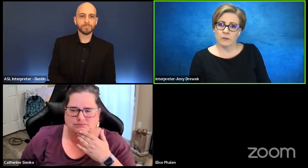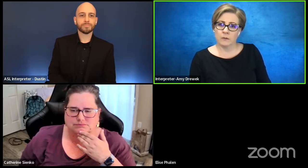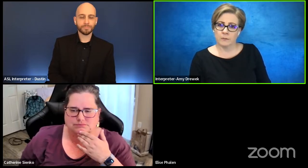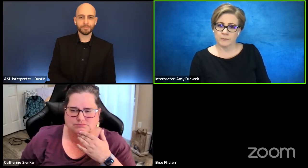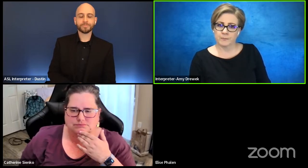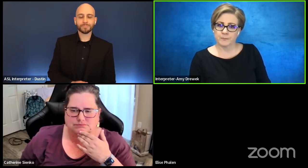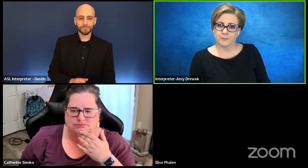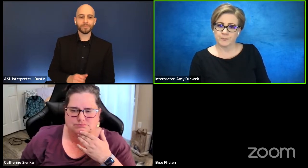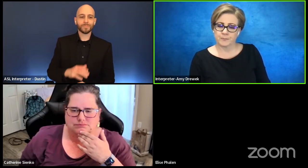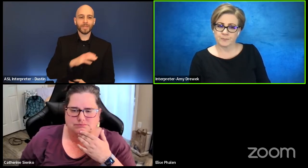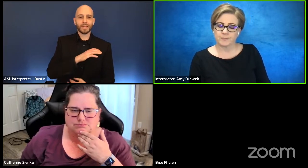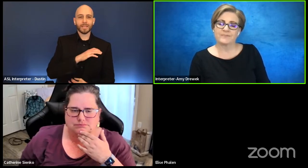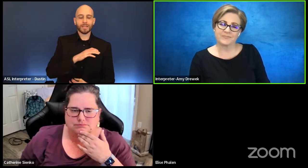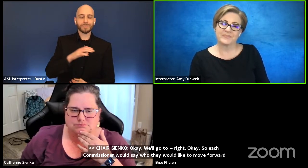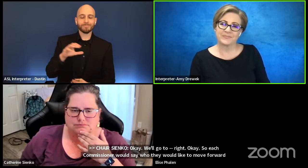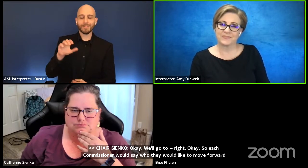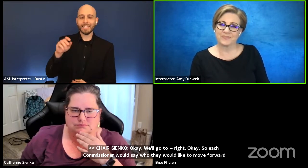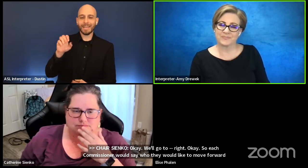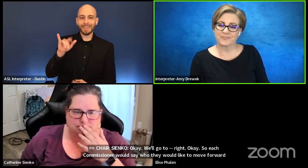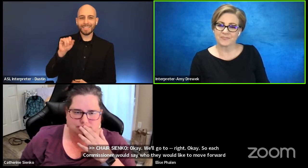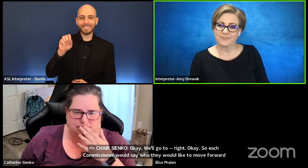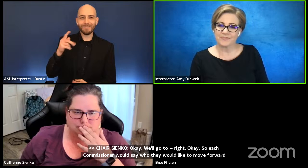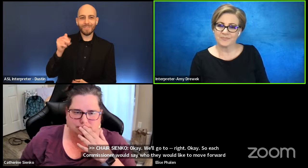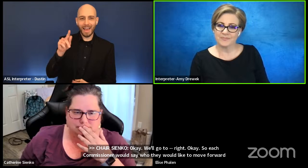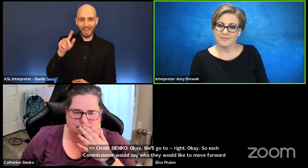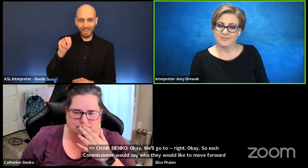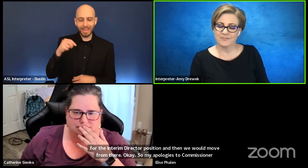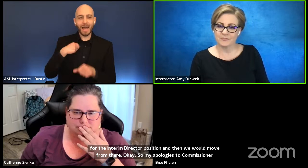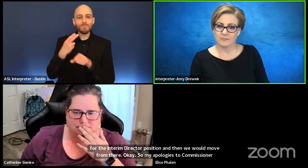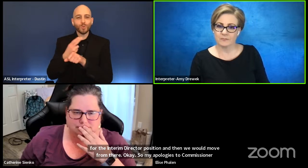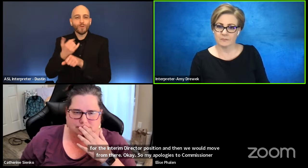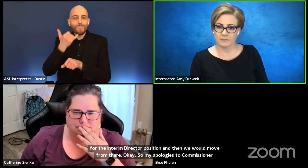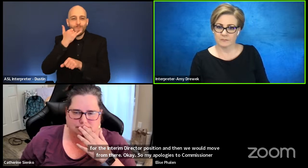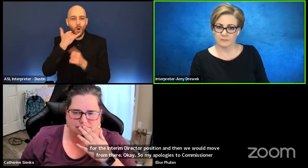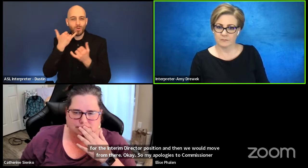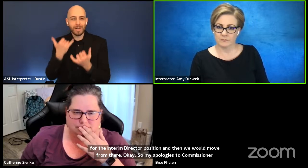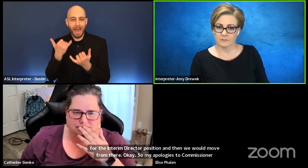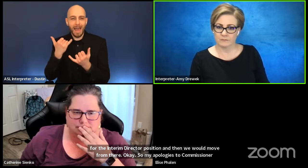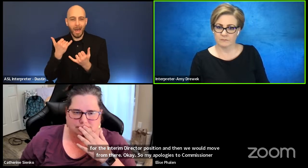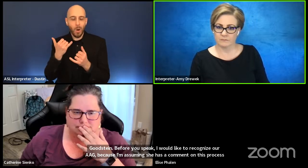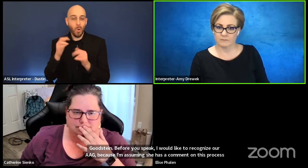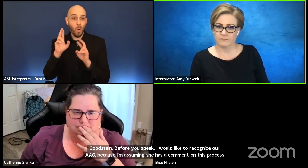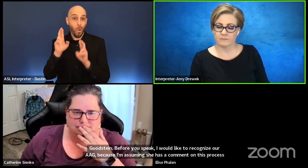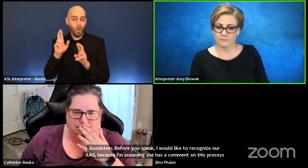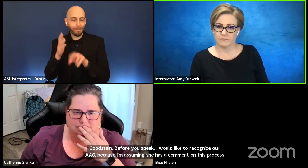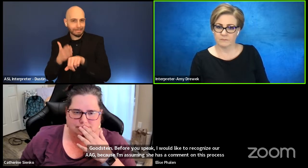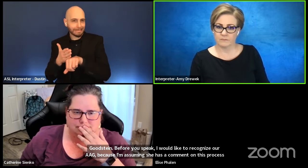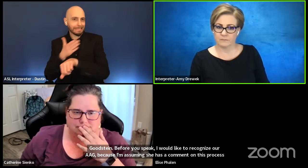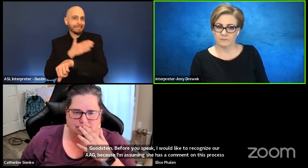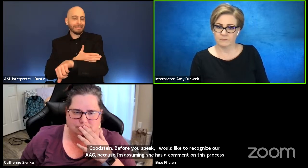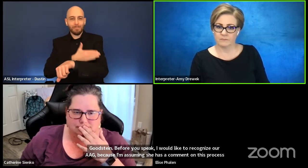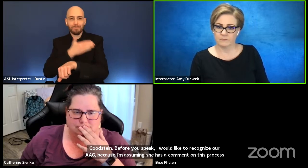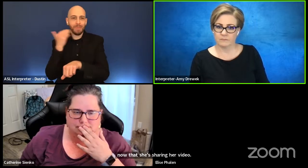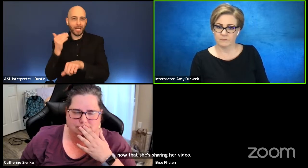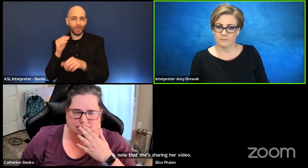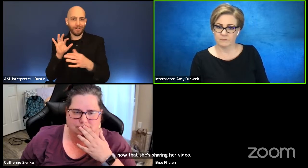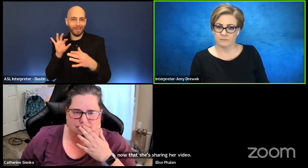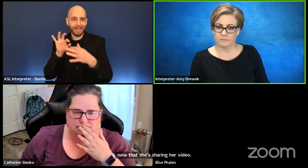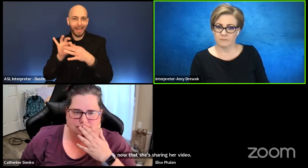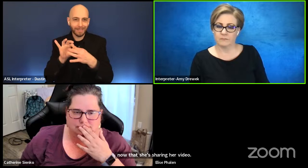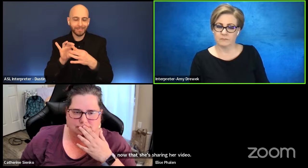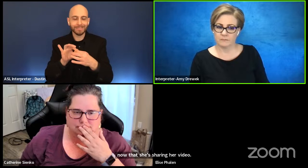I'm trying to share my video. I'm using the phone for audio, hoping that'll keep my internet a little bit